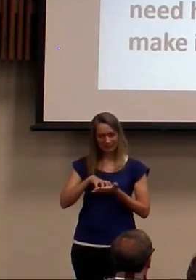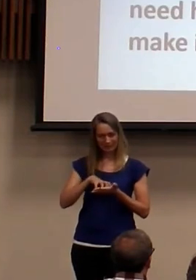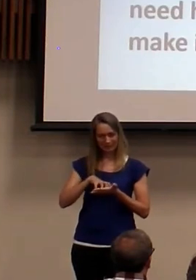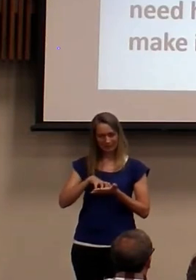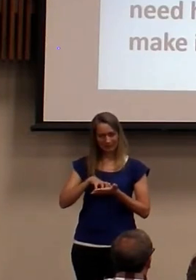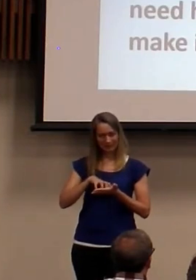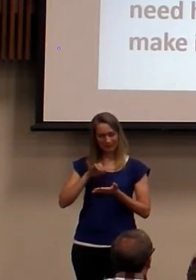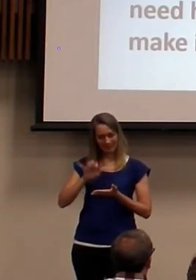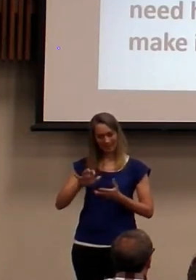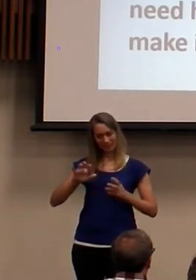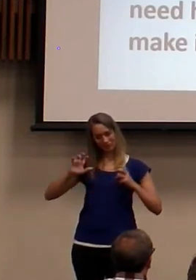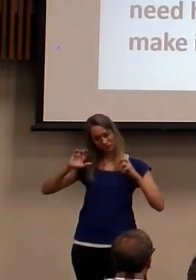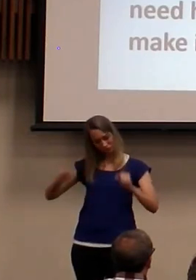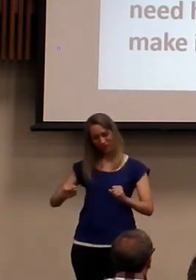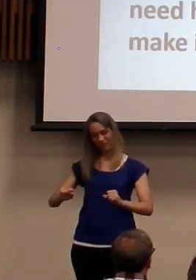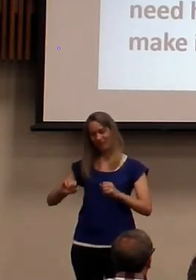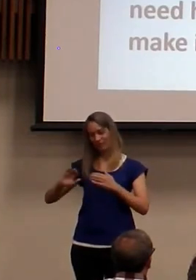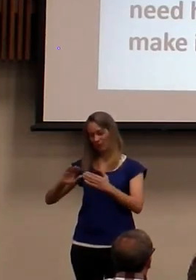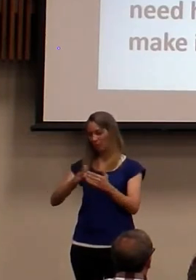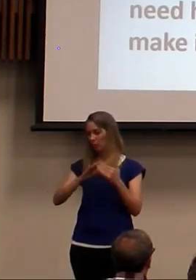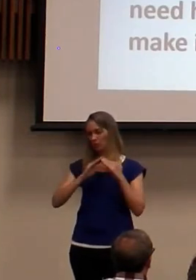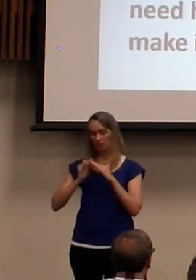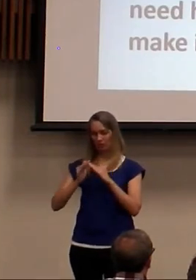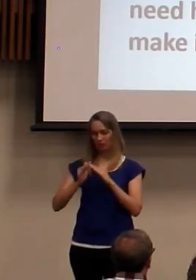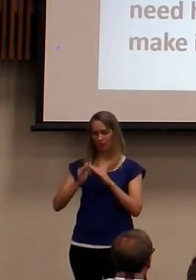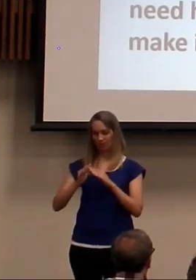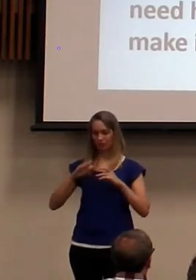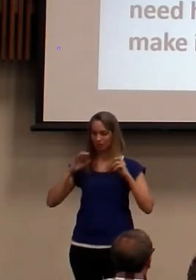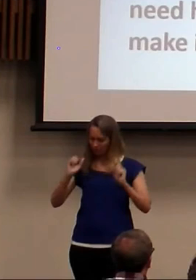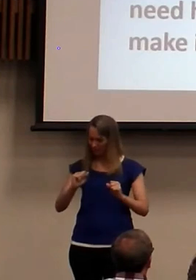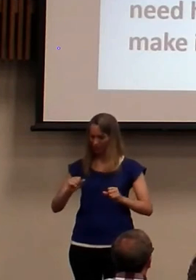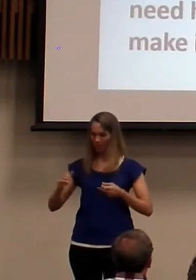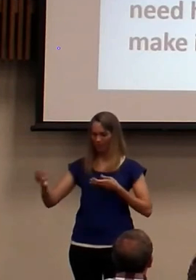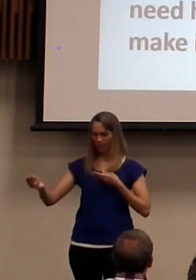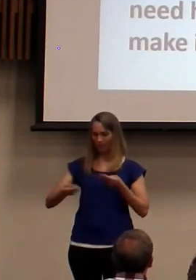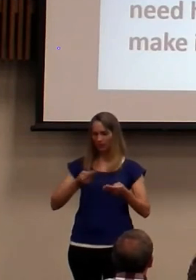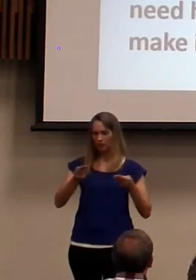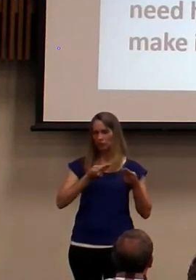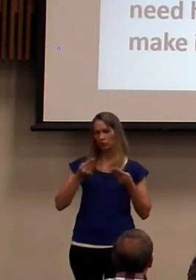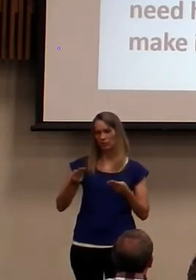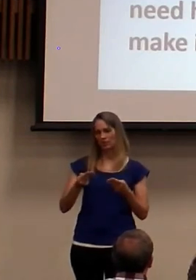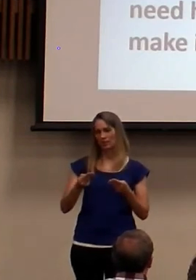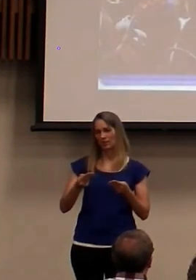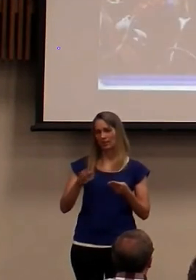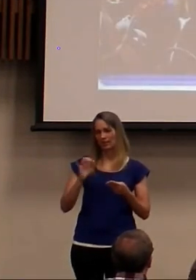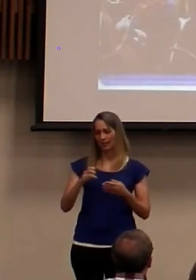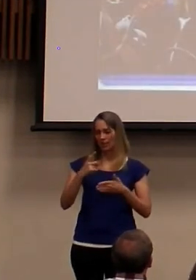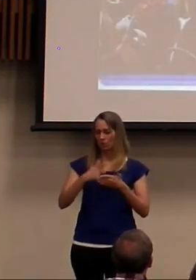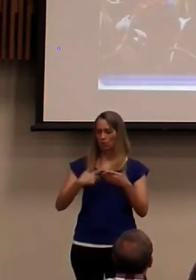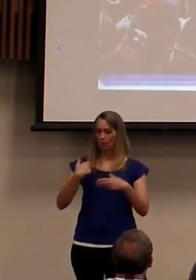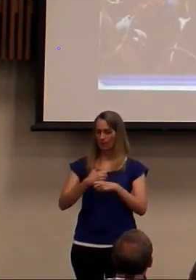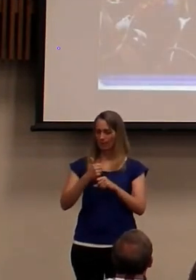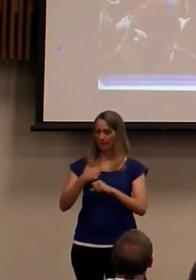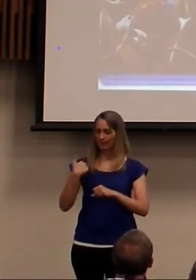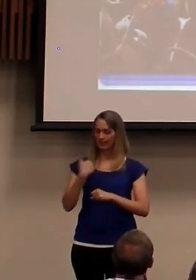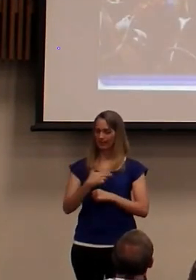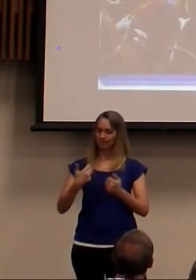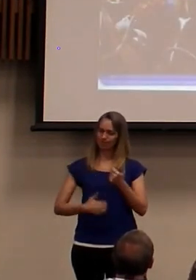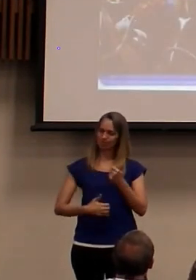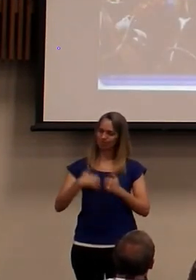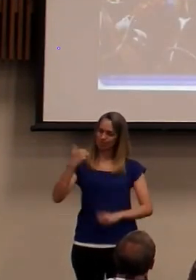It's the strength of community, the strength of ministry. And it's ultimately what makes us most